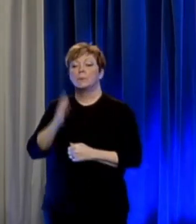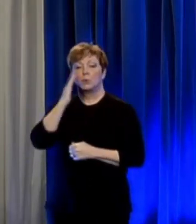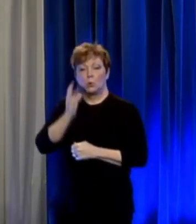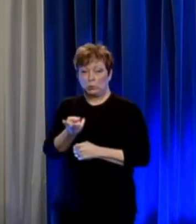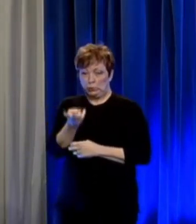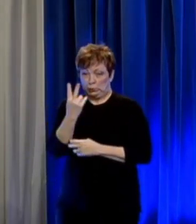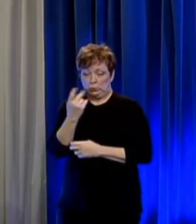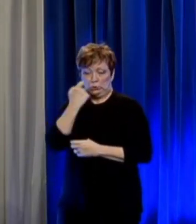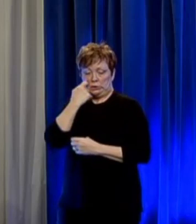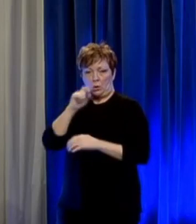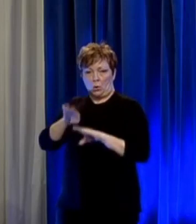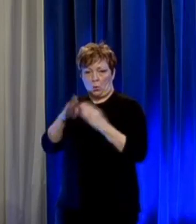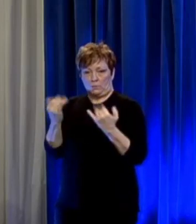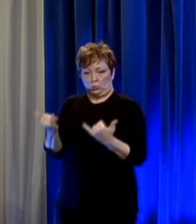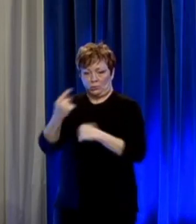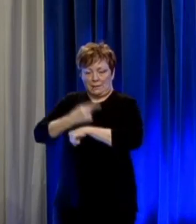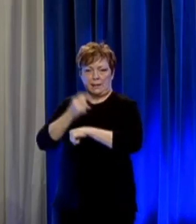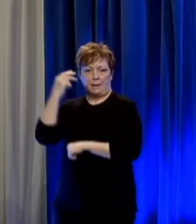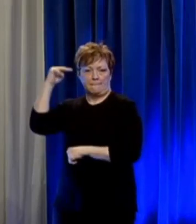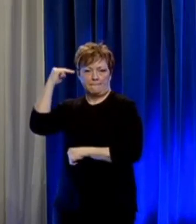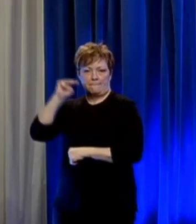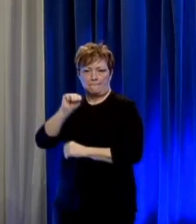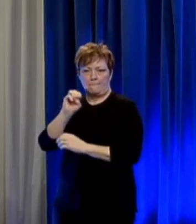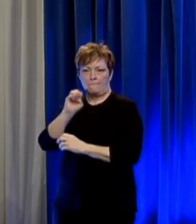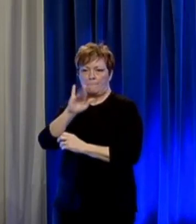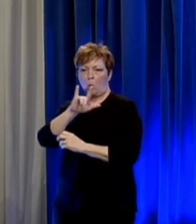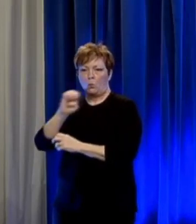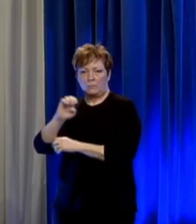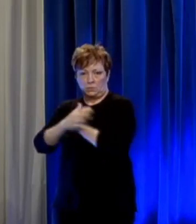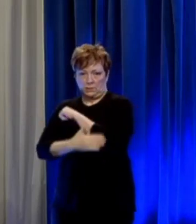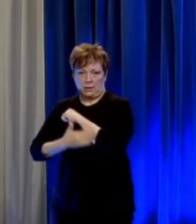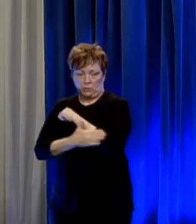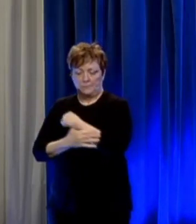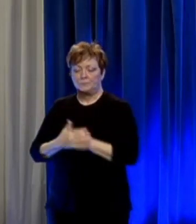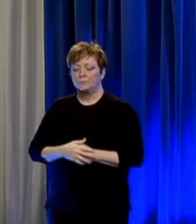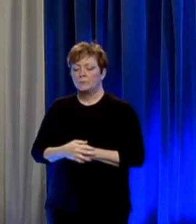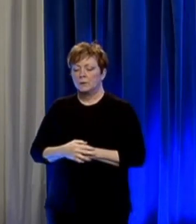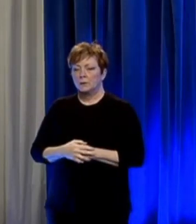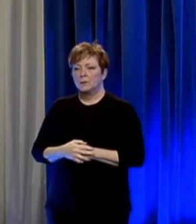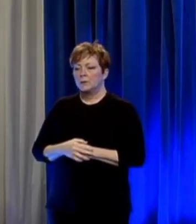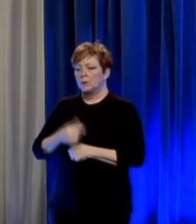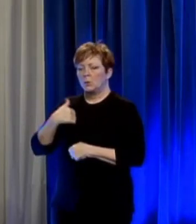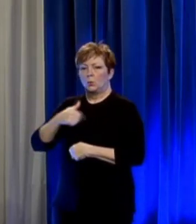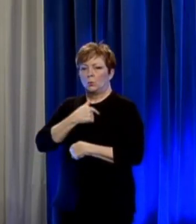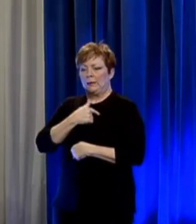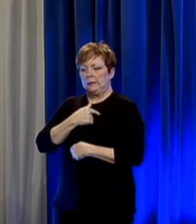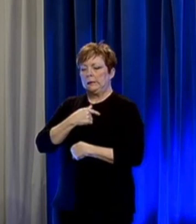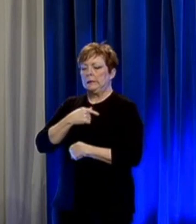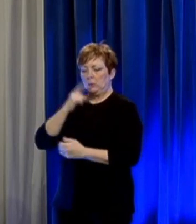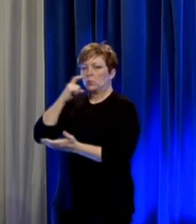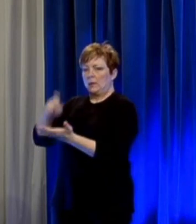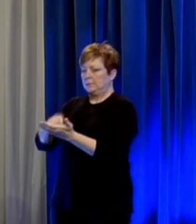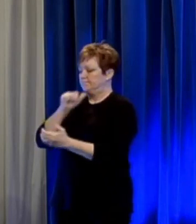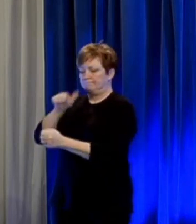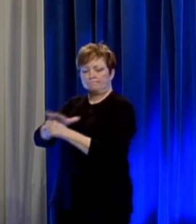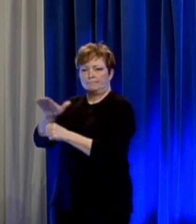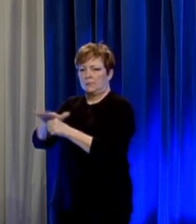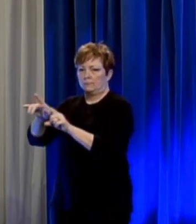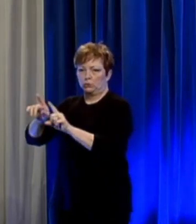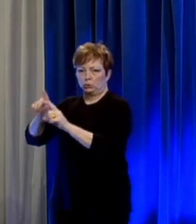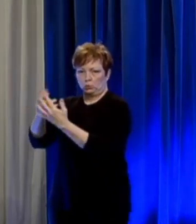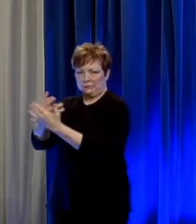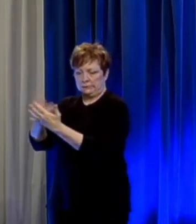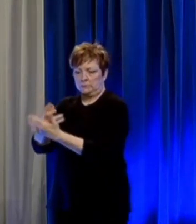opened in Mobile County today. This was one of the counties that we had targeted as not having enough screening. There is a new site in